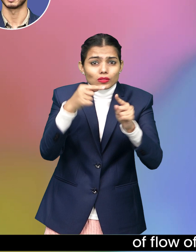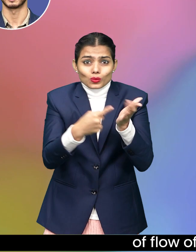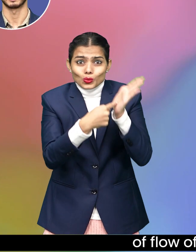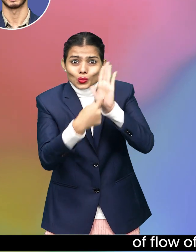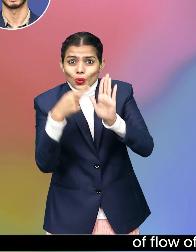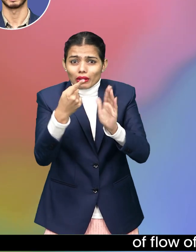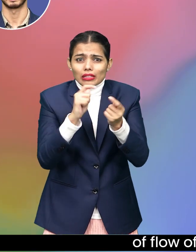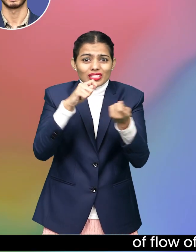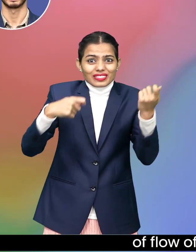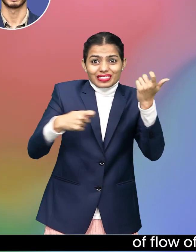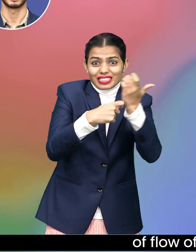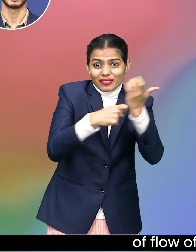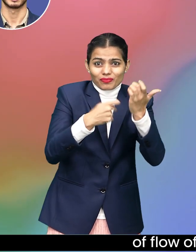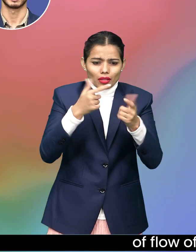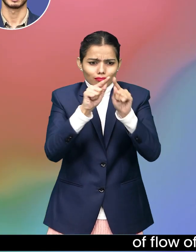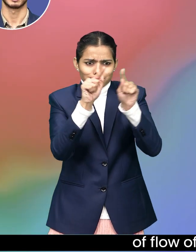conductor.